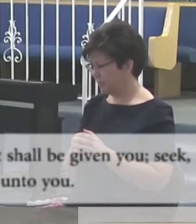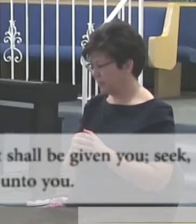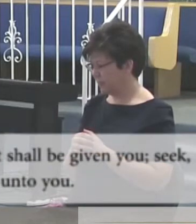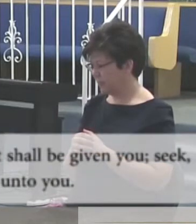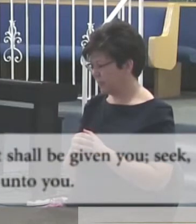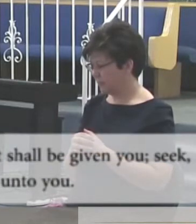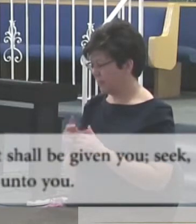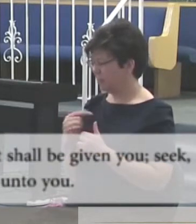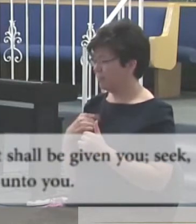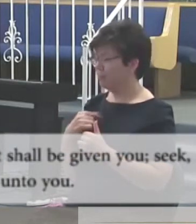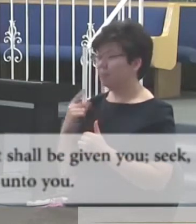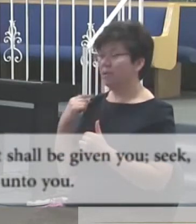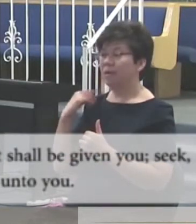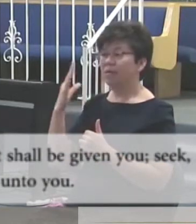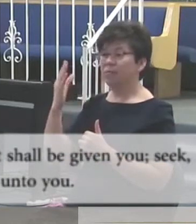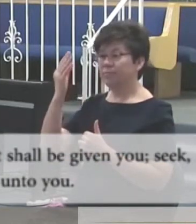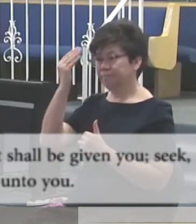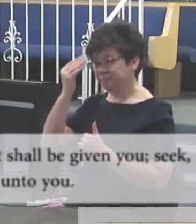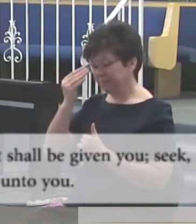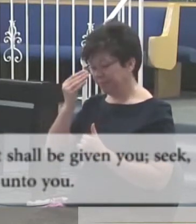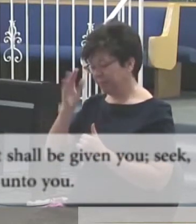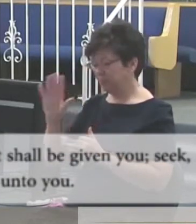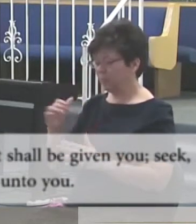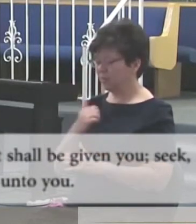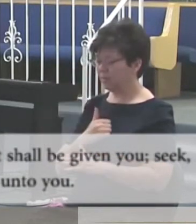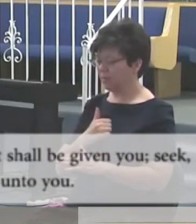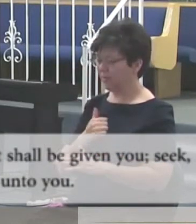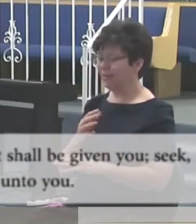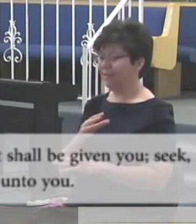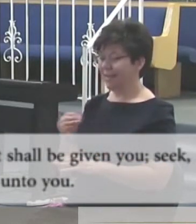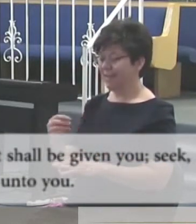9. And I will say unto you,